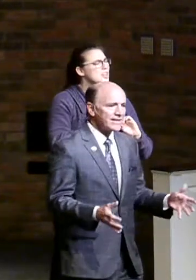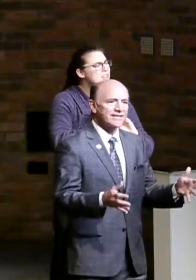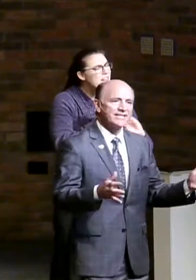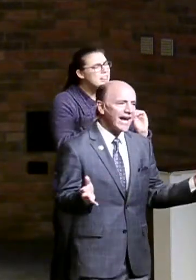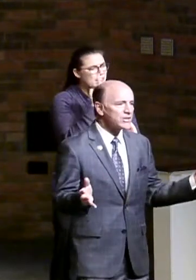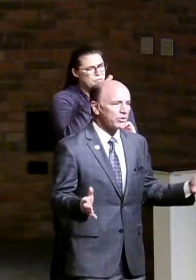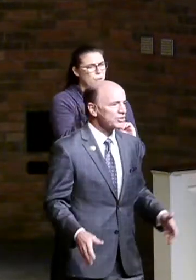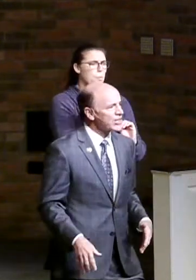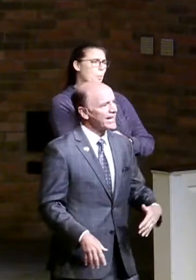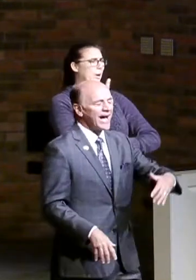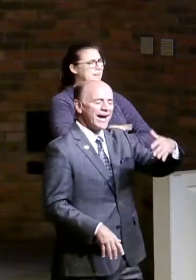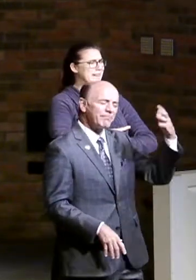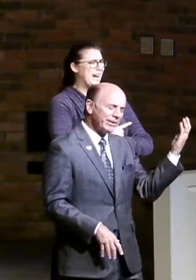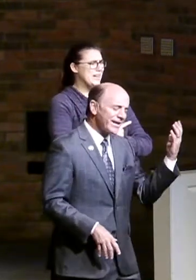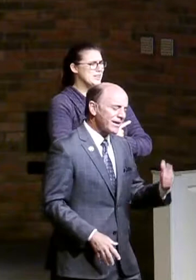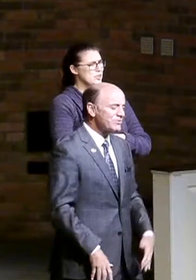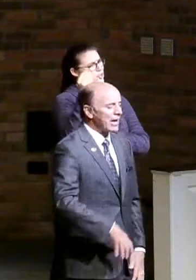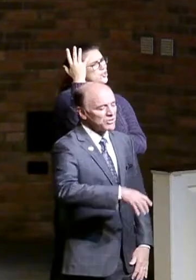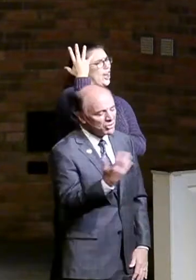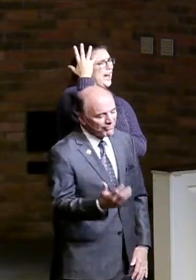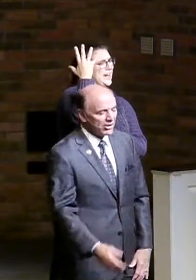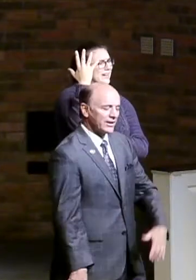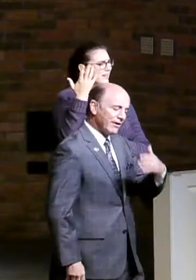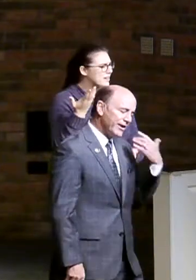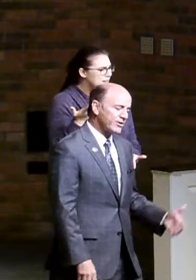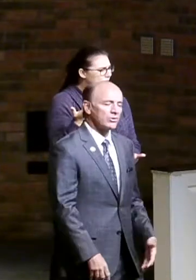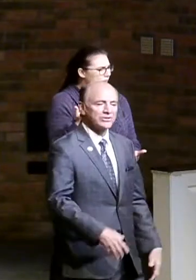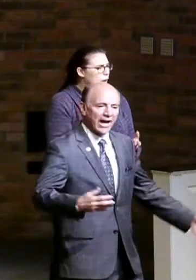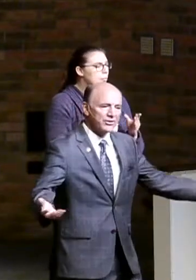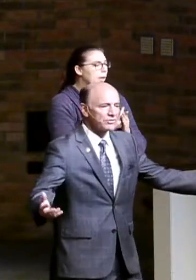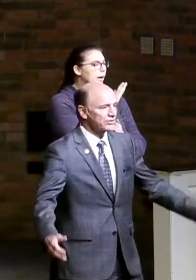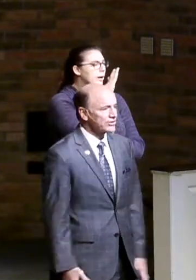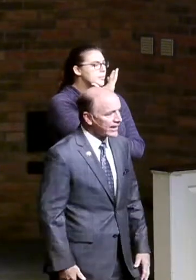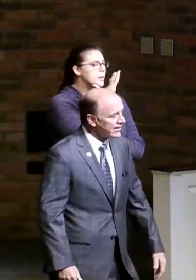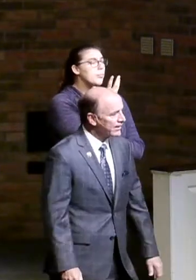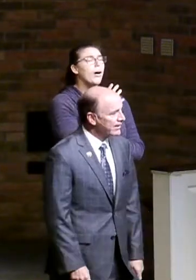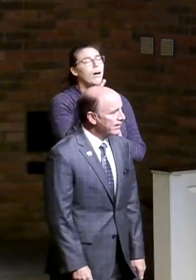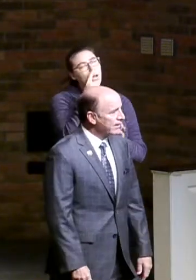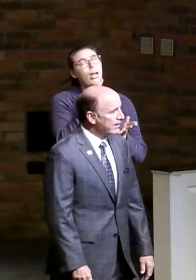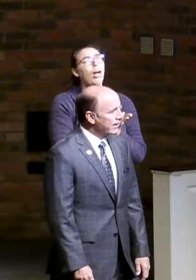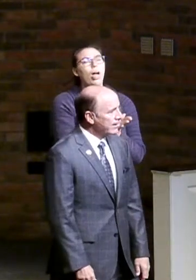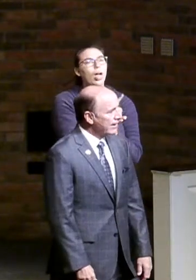here he is, a day's worth of shade. Plant comes up, you fall in love, it goes down, you're sick.